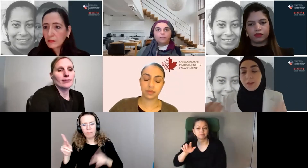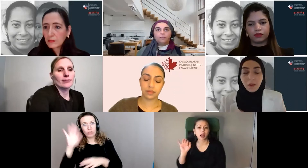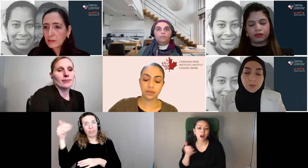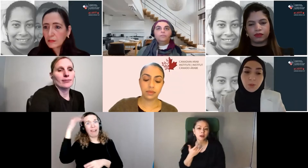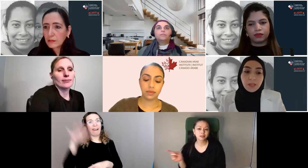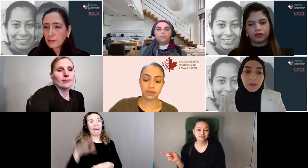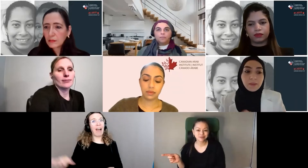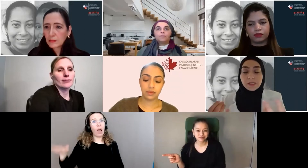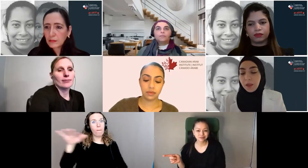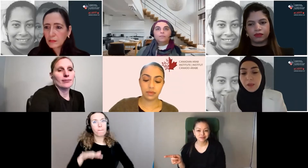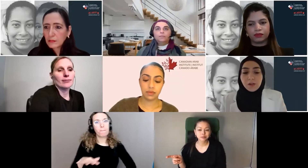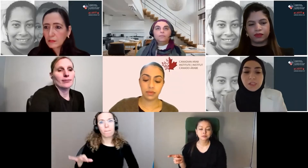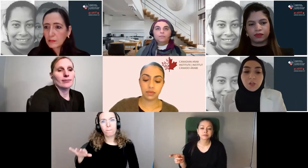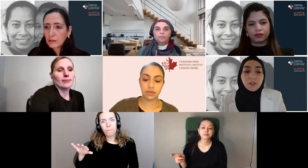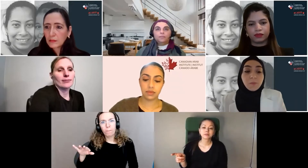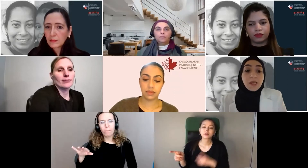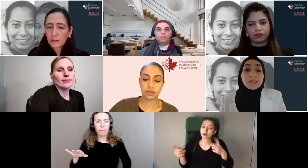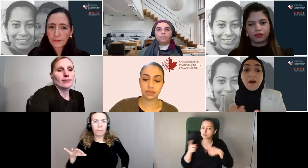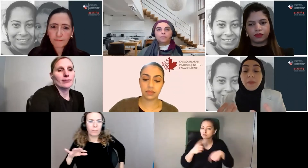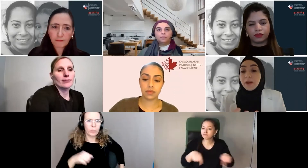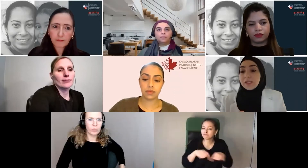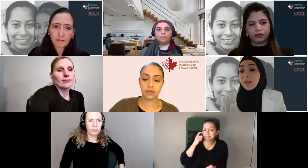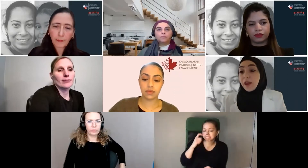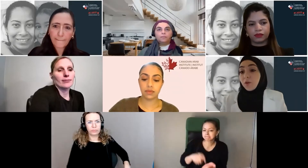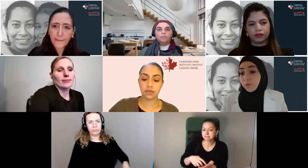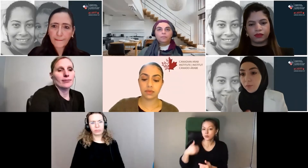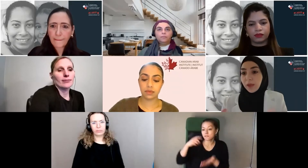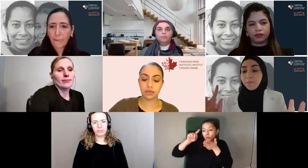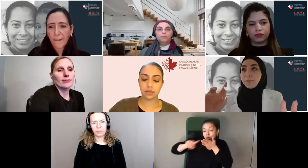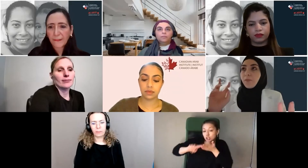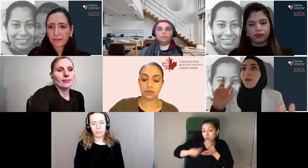acknowledge, and absolutely, like, there is a research evidence base that there is a lack of